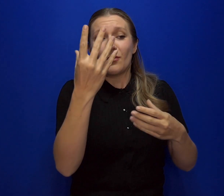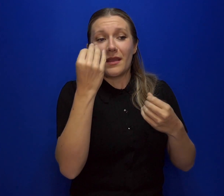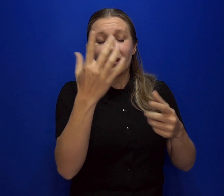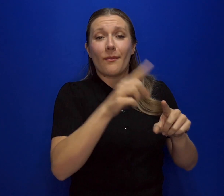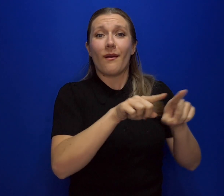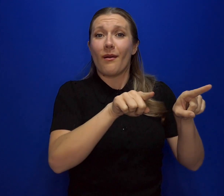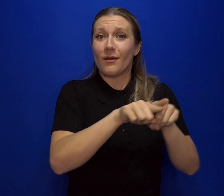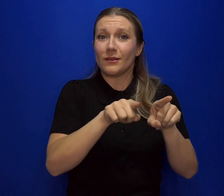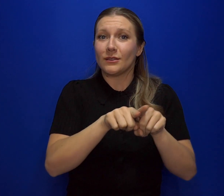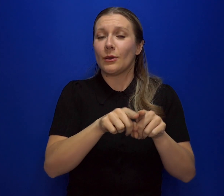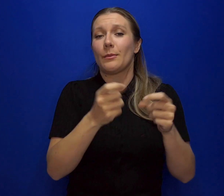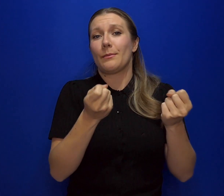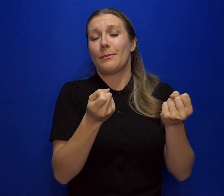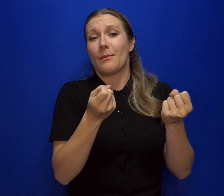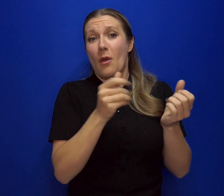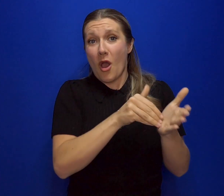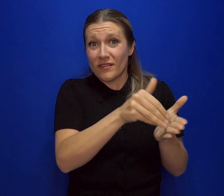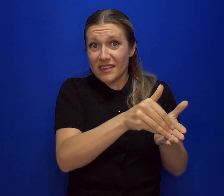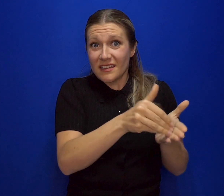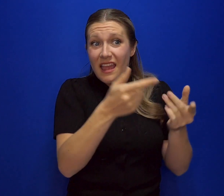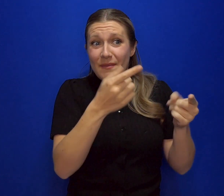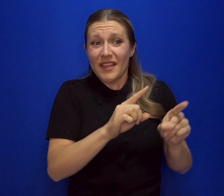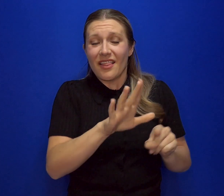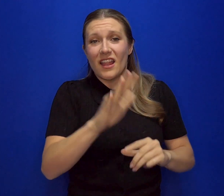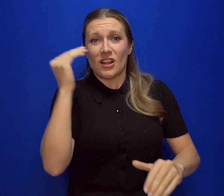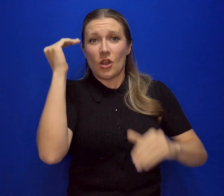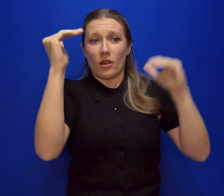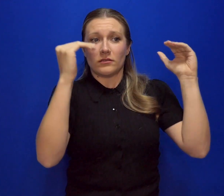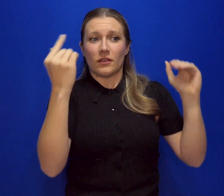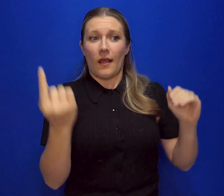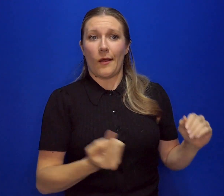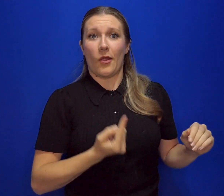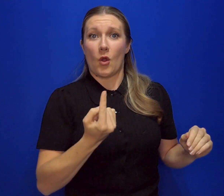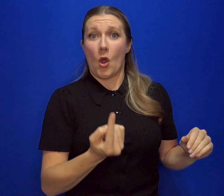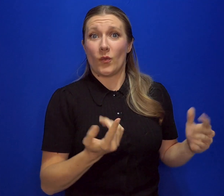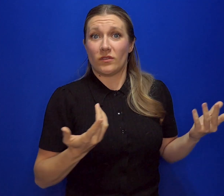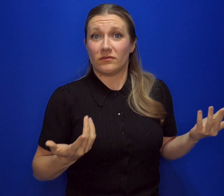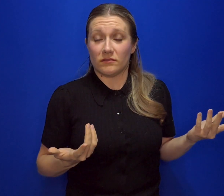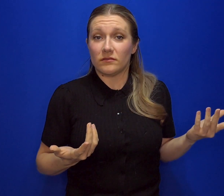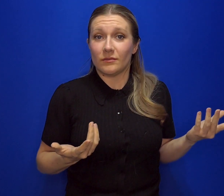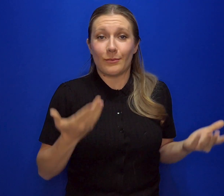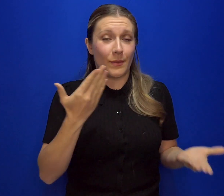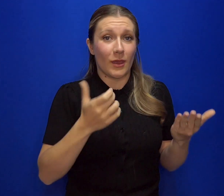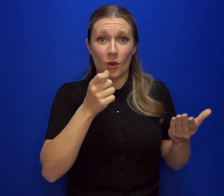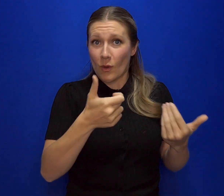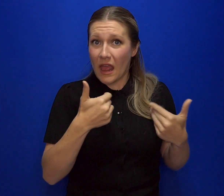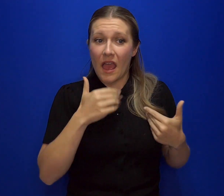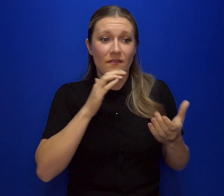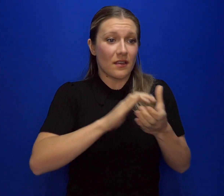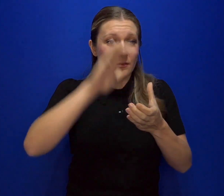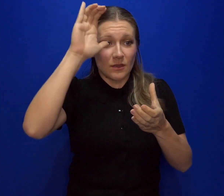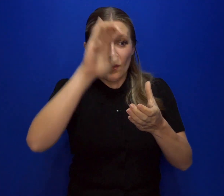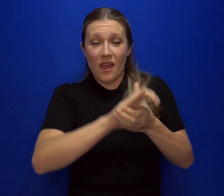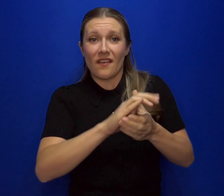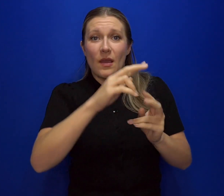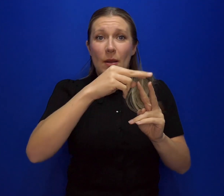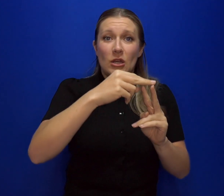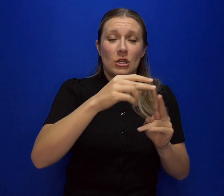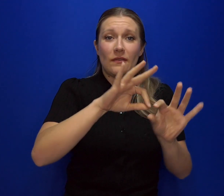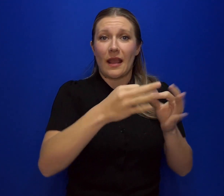also many times that adult is on their own. Right? They may not have a spouse or a significant other